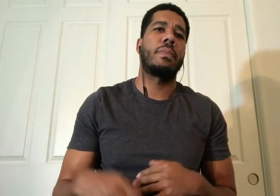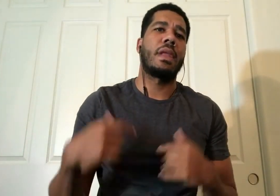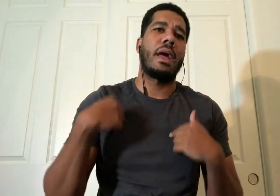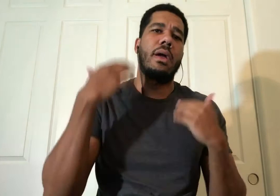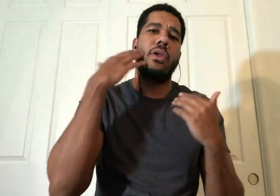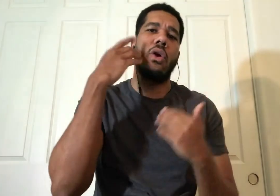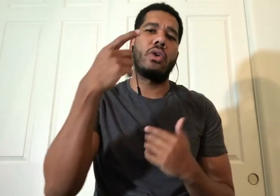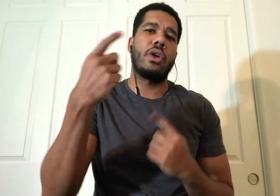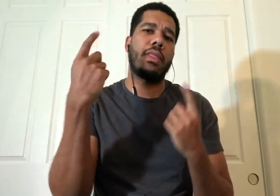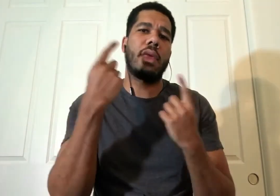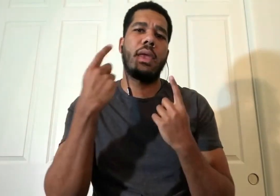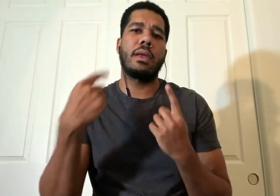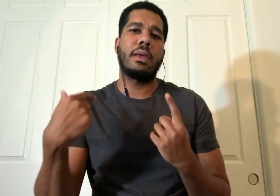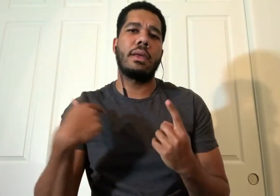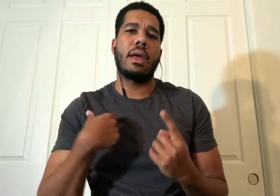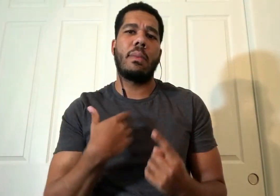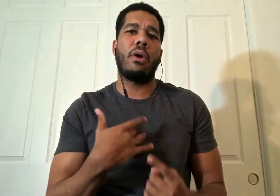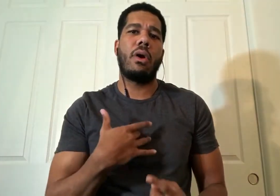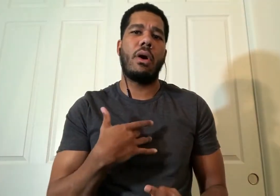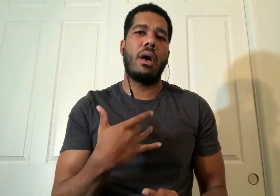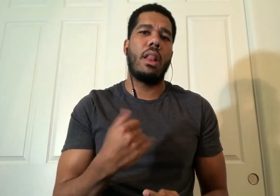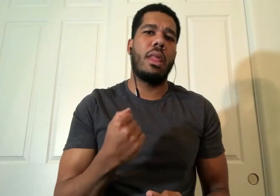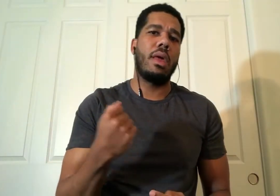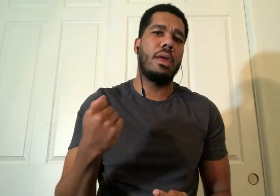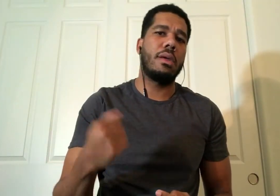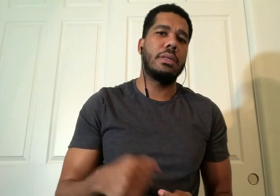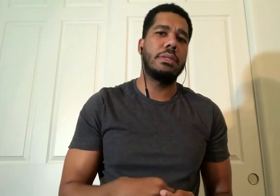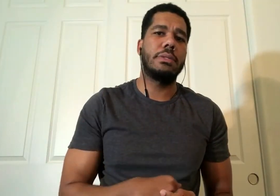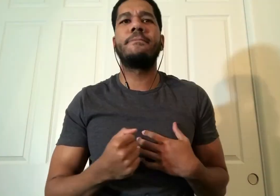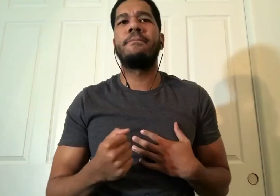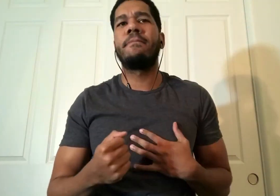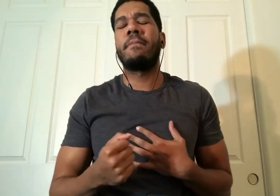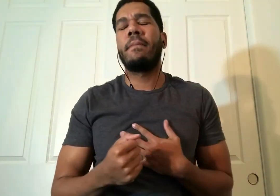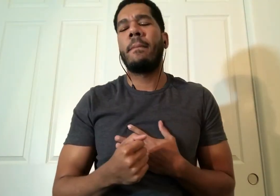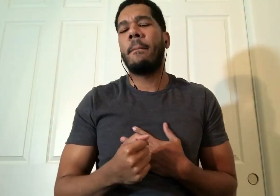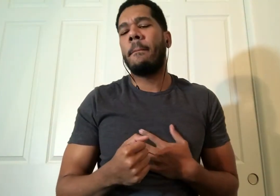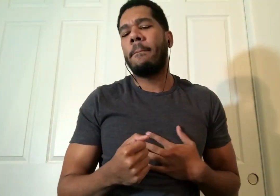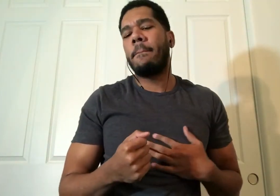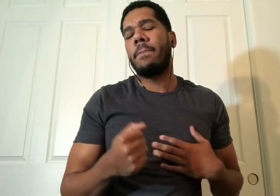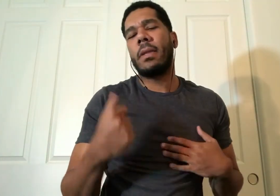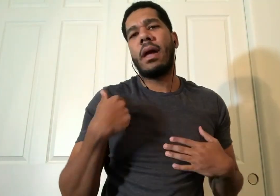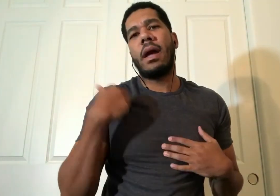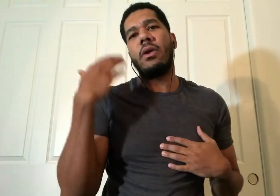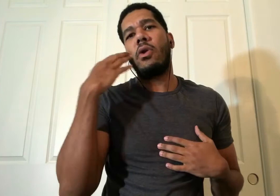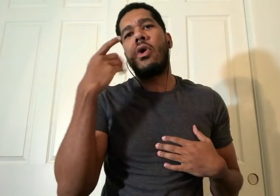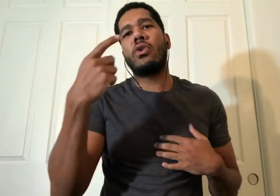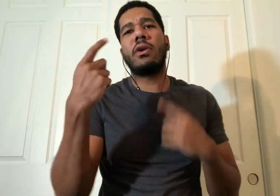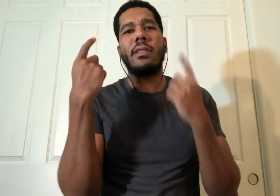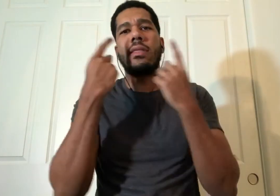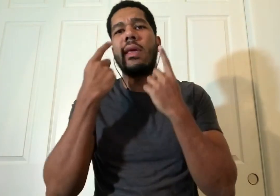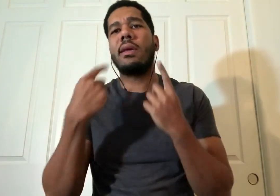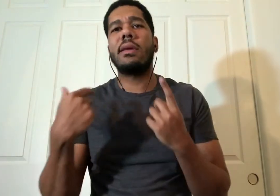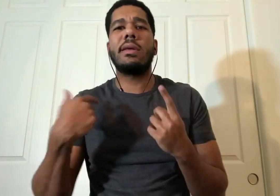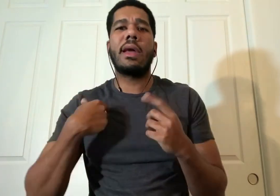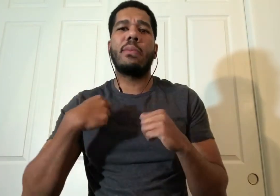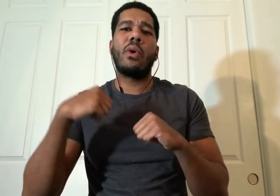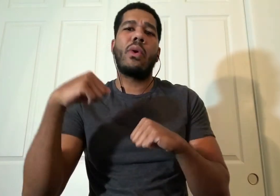I know you're thinking I'm heartless. I know you're thinking I'm